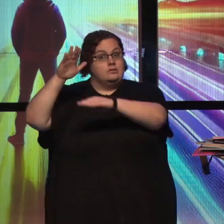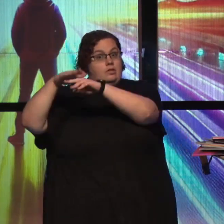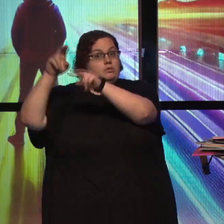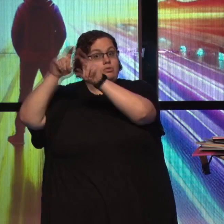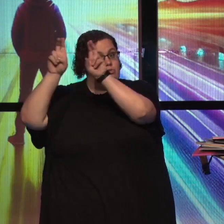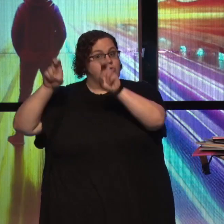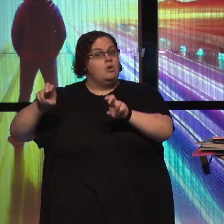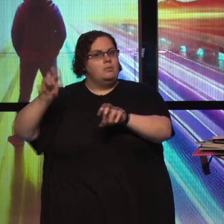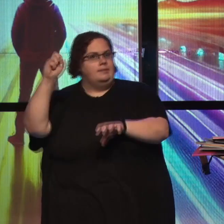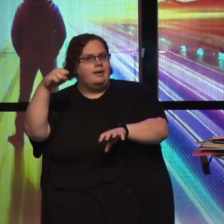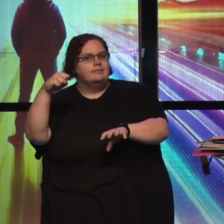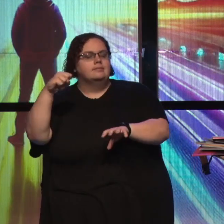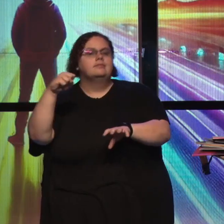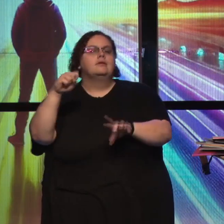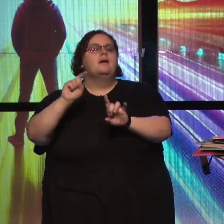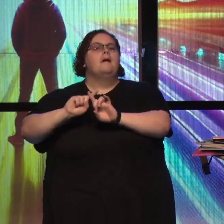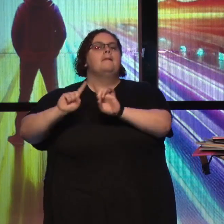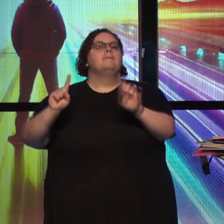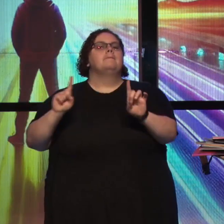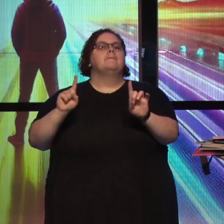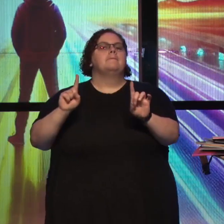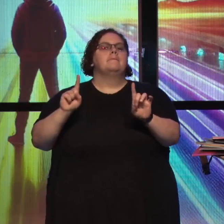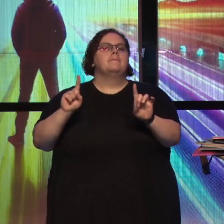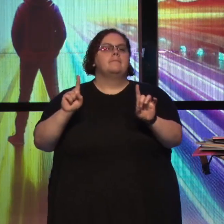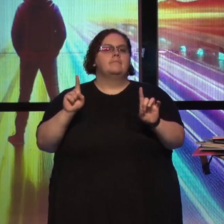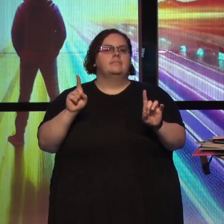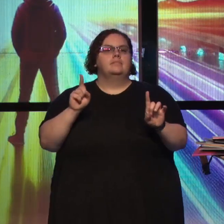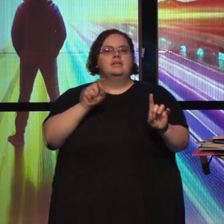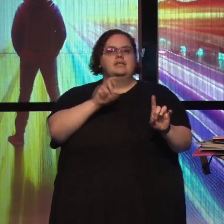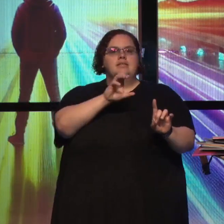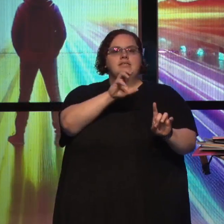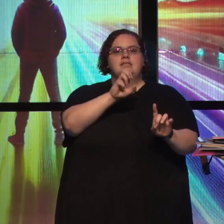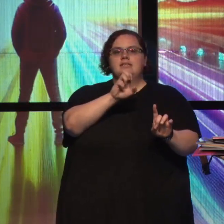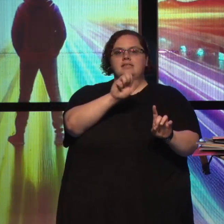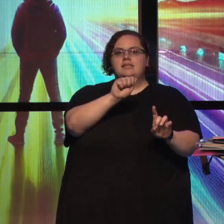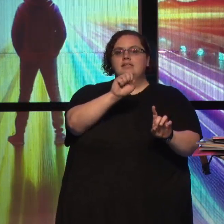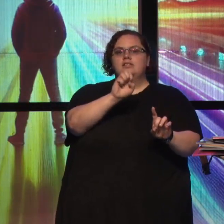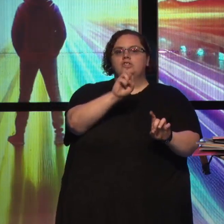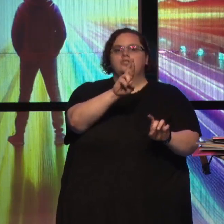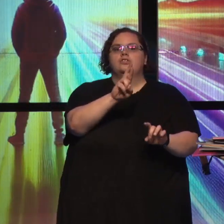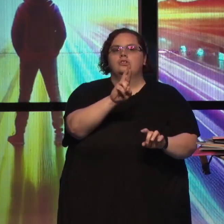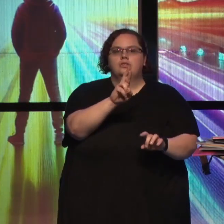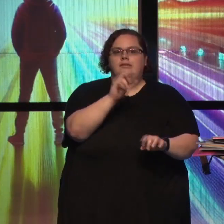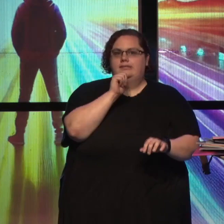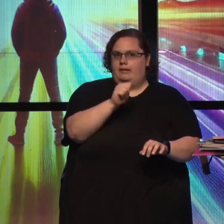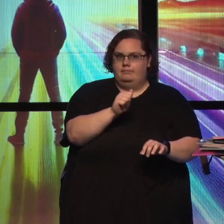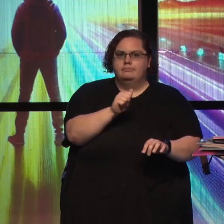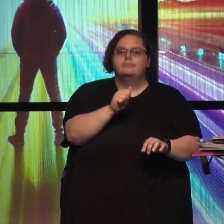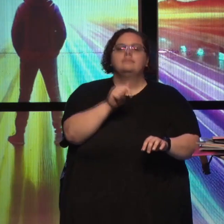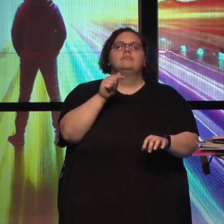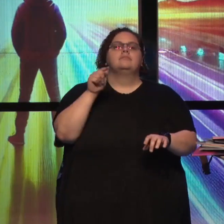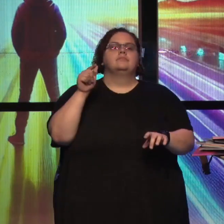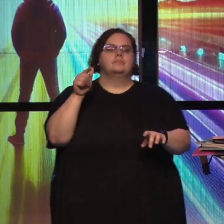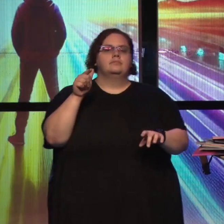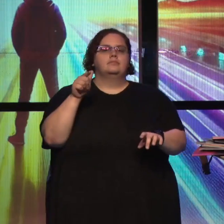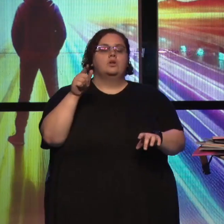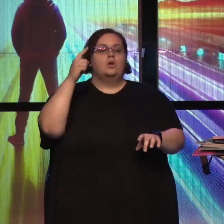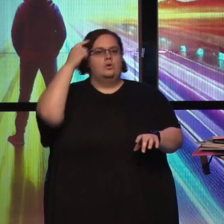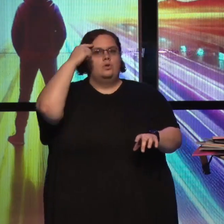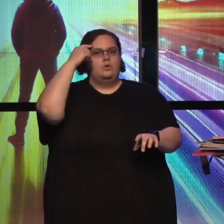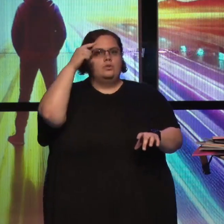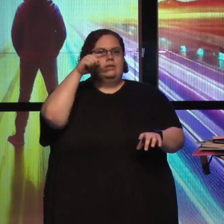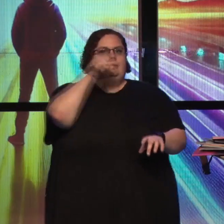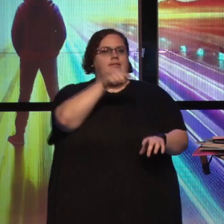throne, yes, but there's more to it. Caesar is not. Okay, that's the message of Revelation. Like John's saying, you think that Caesar